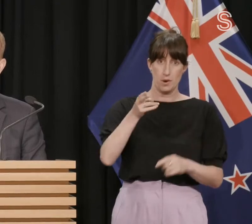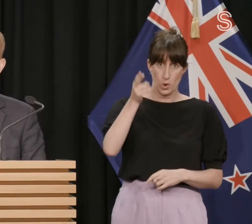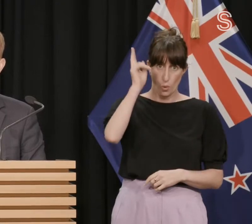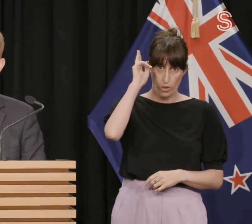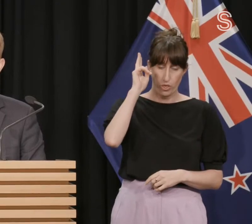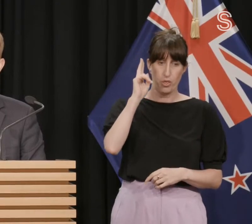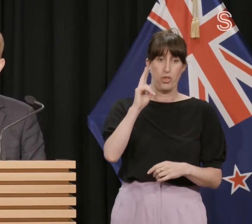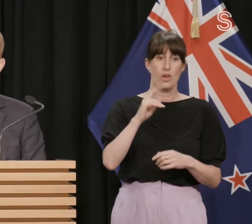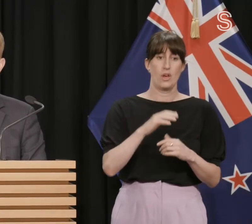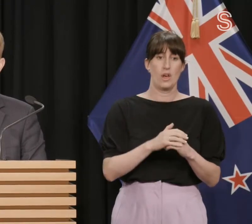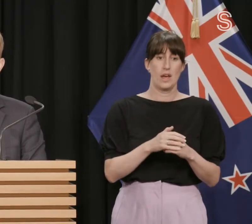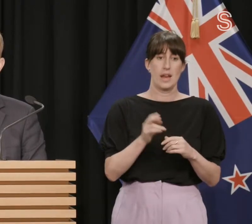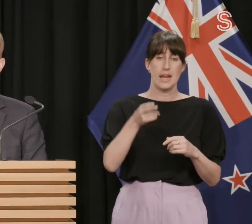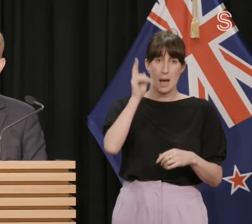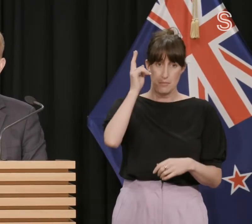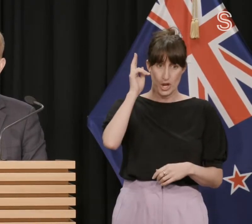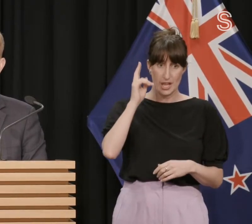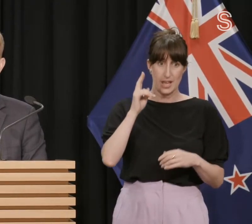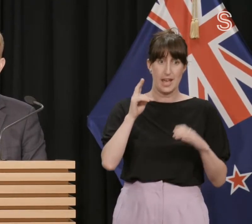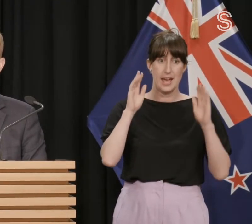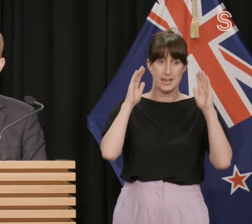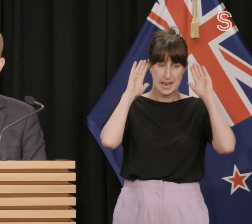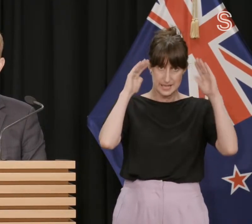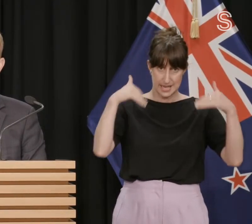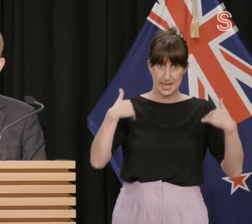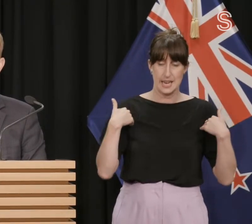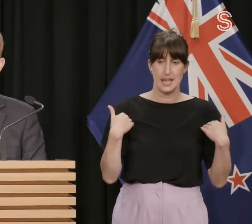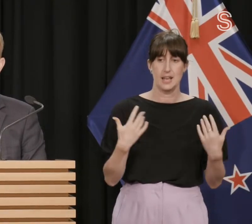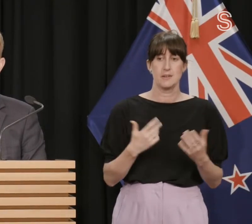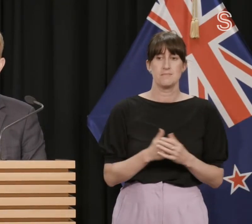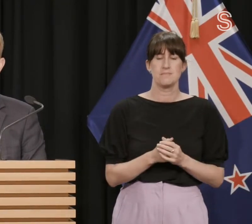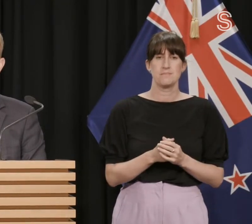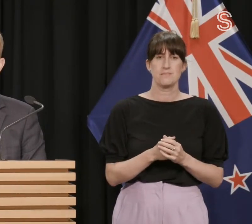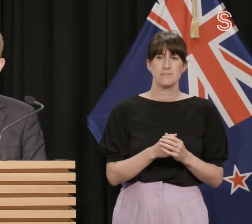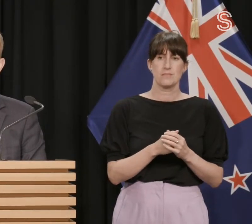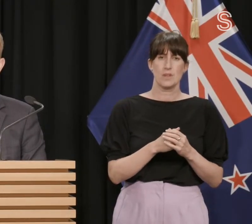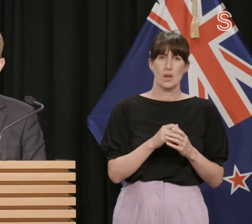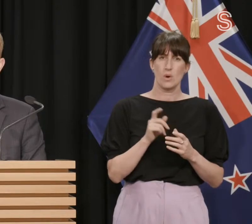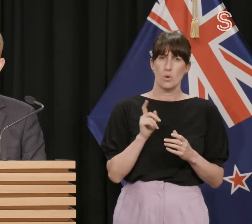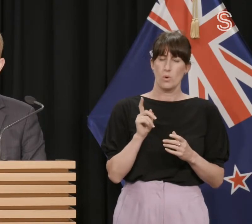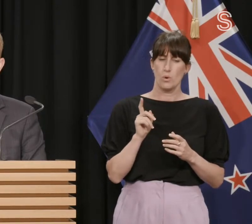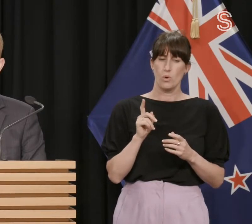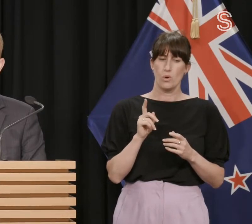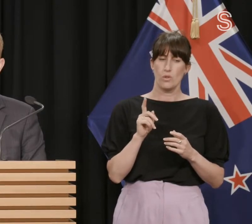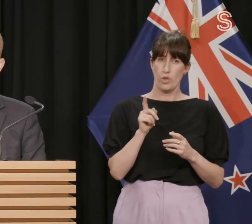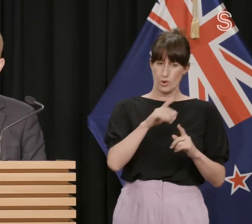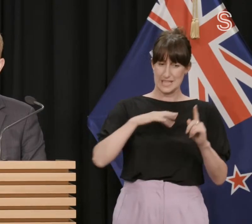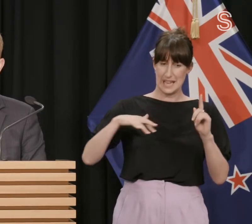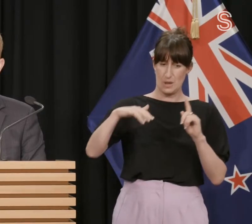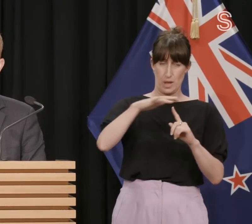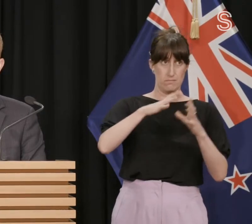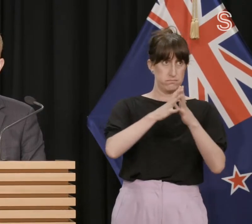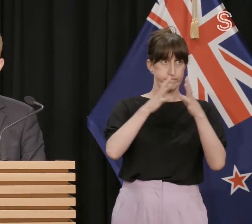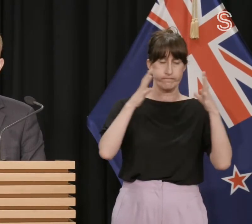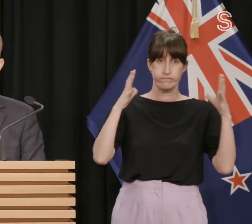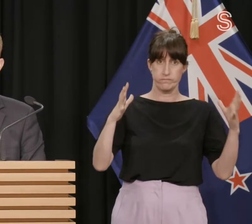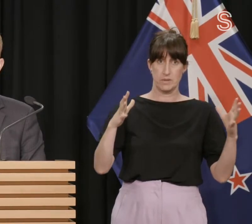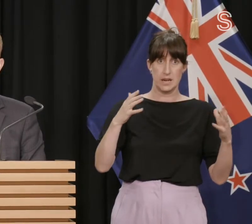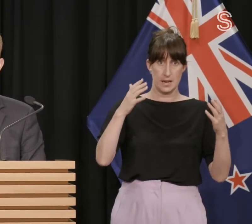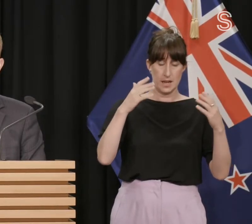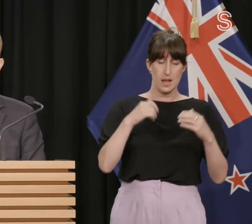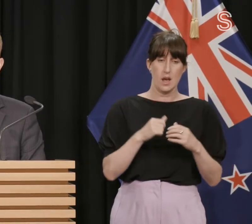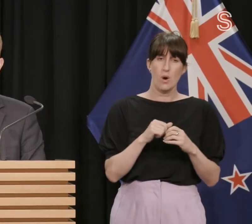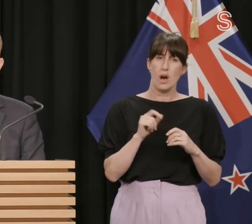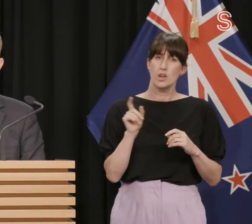Penny Henare, what are you saying to those, to particularly Ngāpuhi, one of the largest iwi? What are you saying to